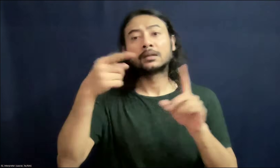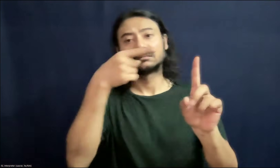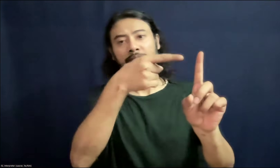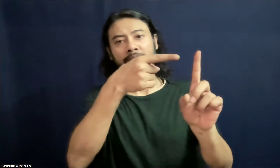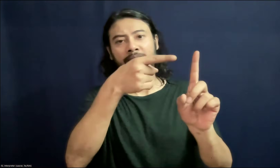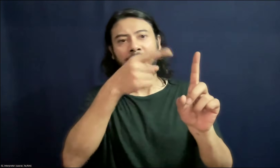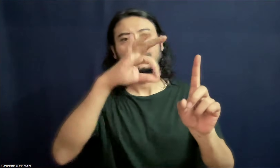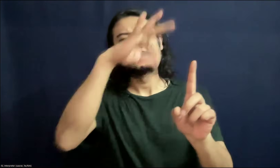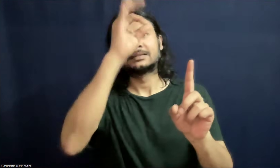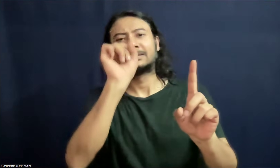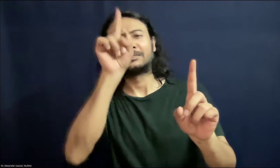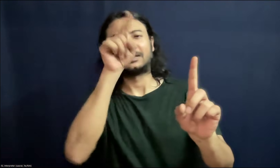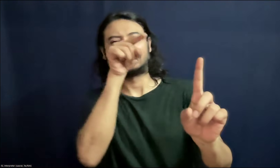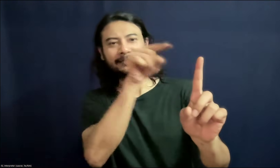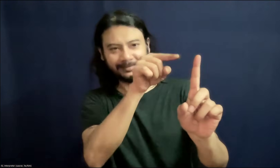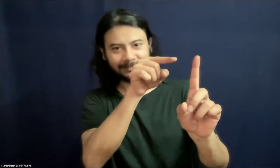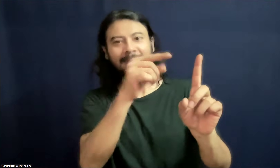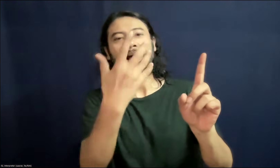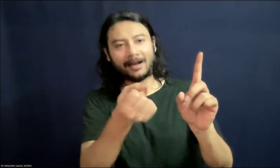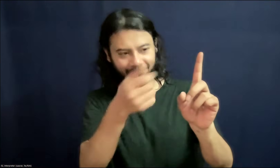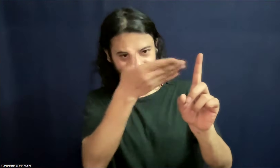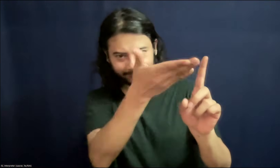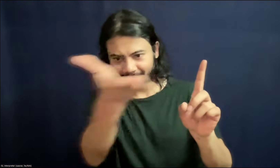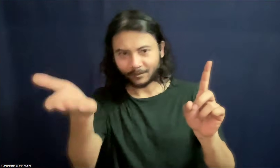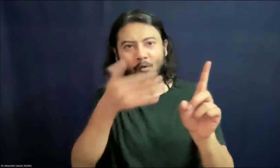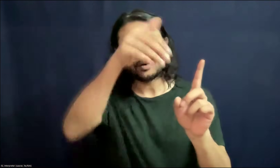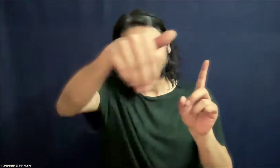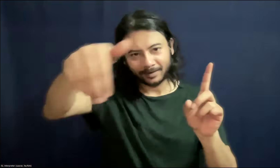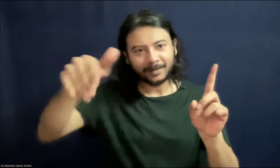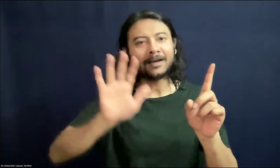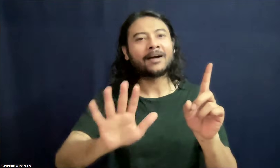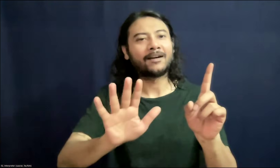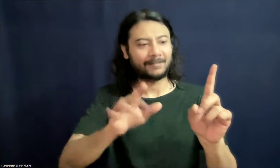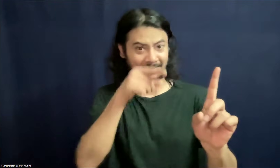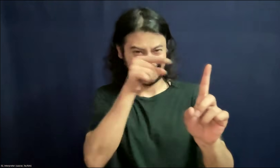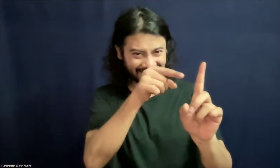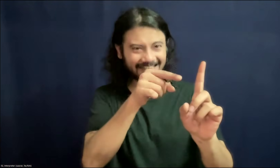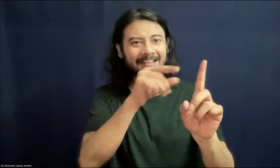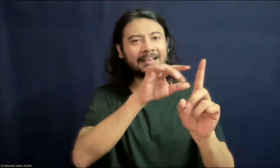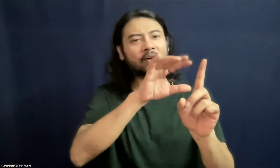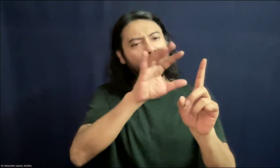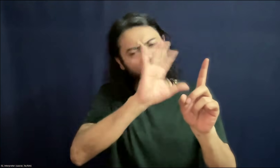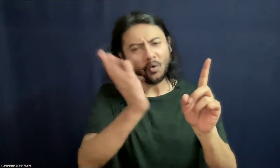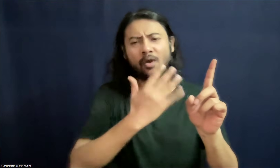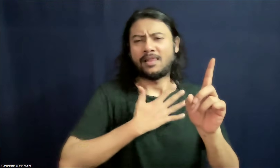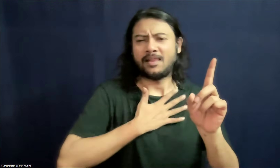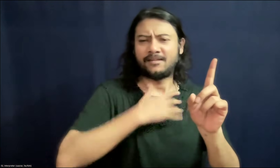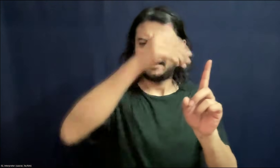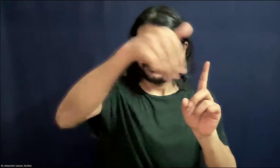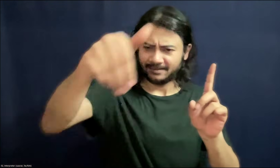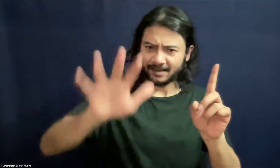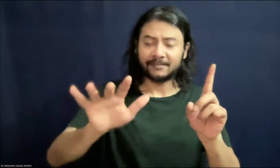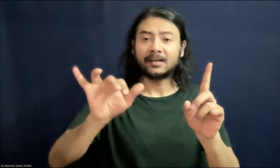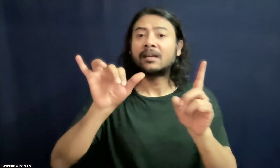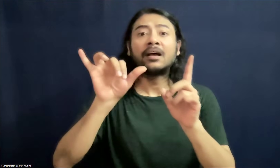means Paramatma is present inside our heart, inside the cat, dog. He's maintaining the He's never saying Krishna. But